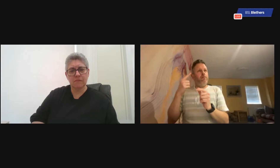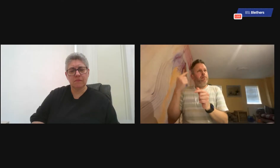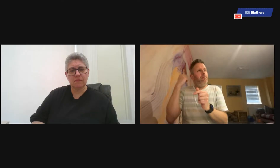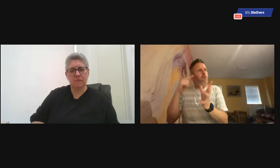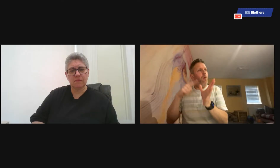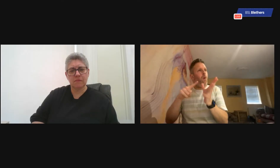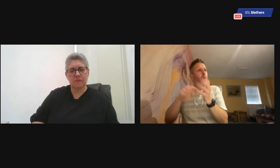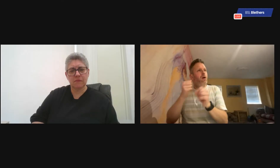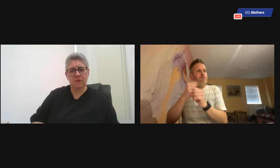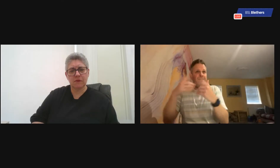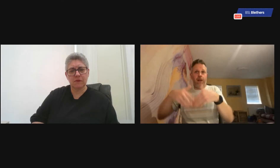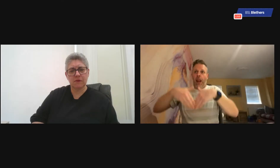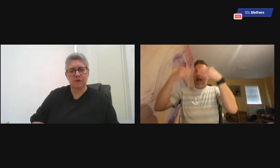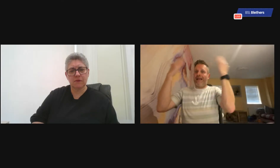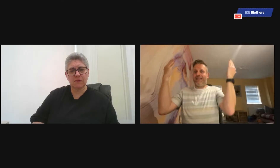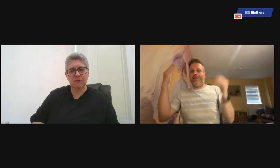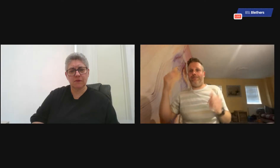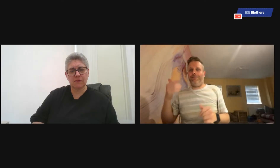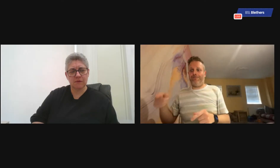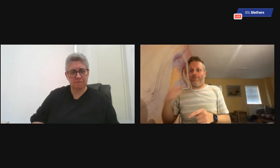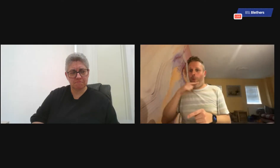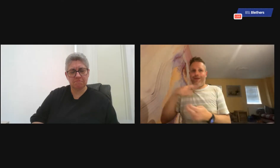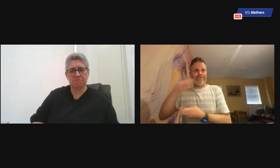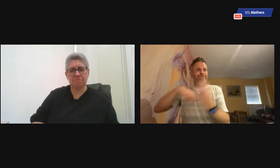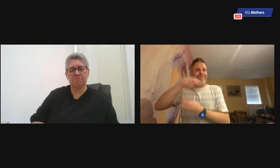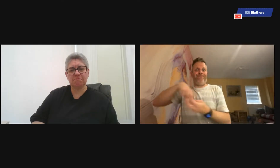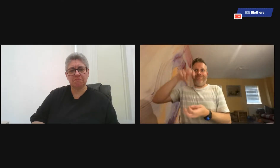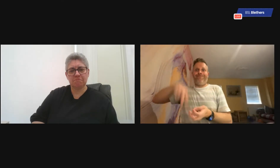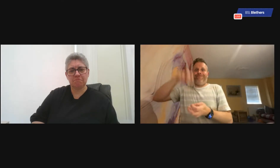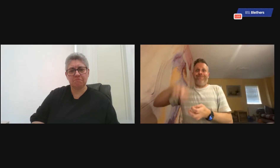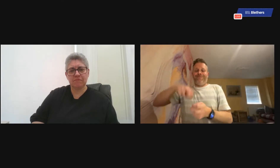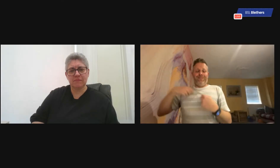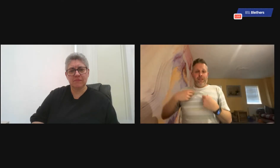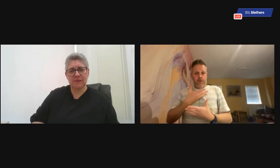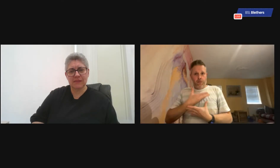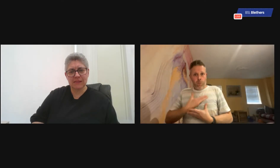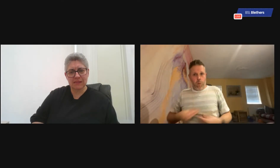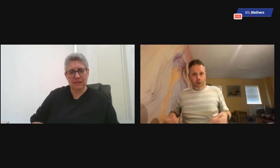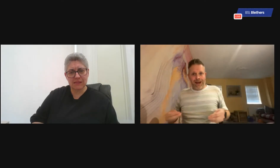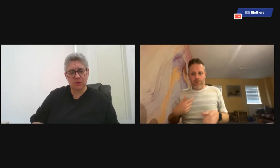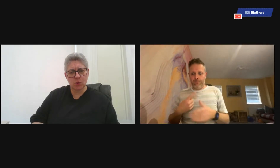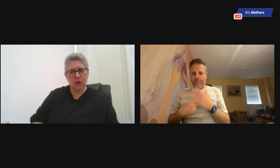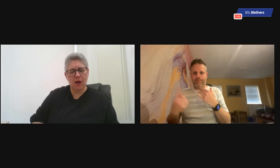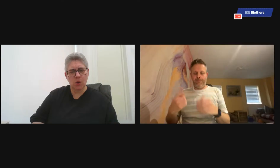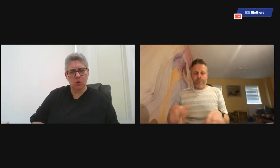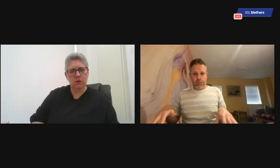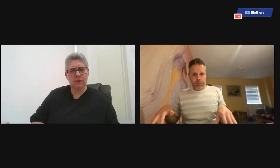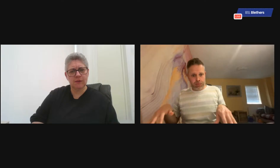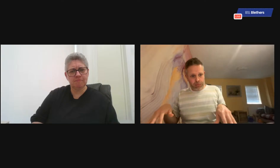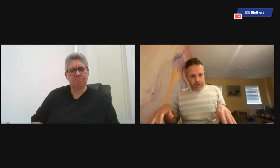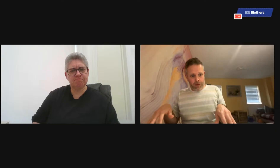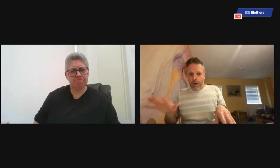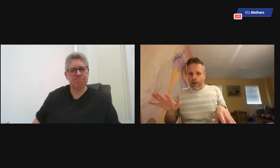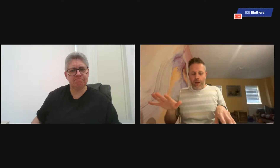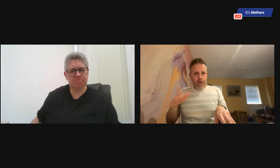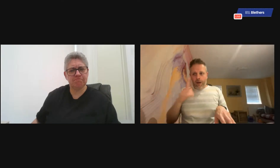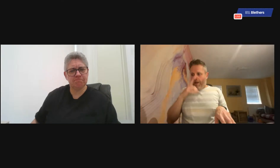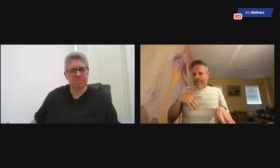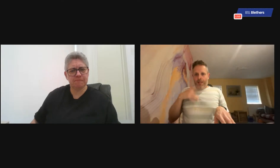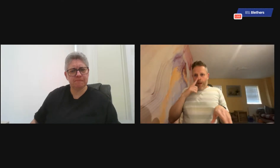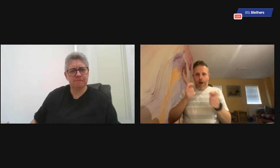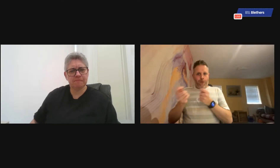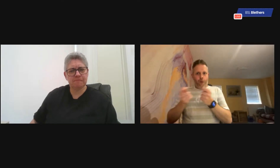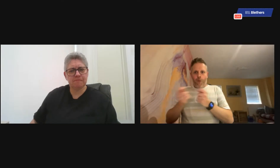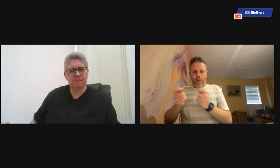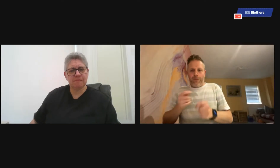really difficult. And I think it was August, I remember, it was summertime, the boy just would not sleep. I couldn't get